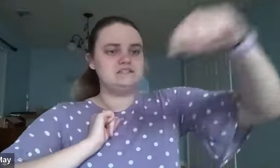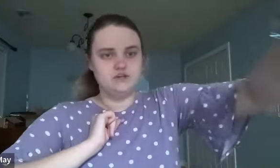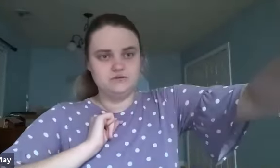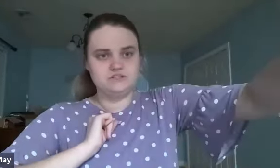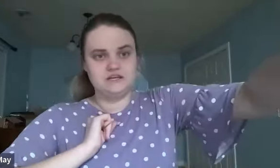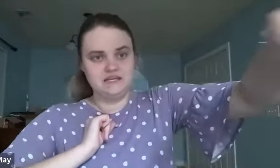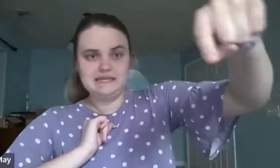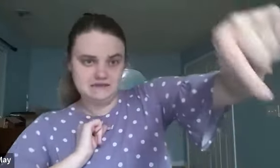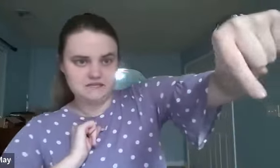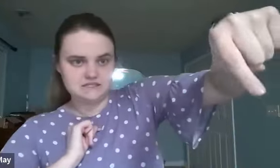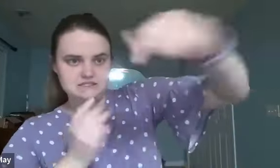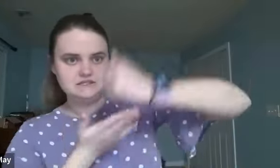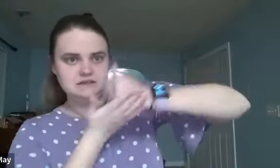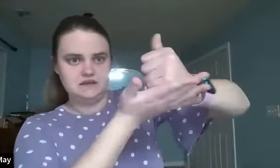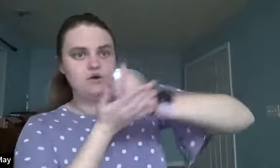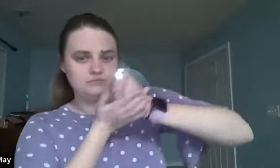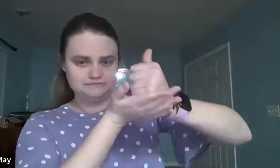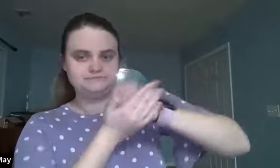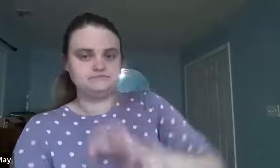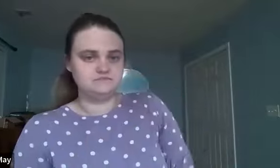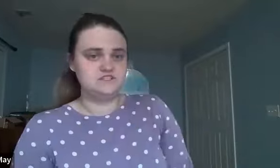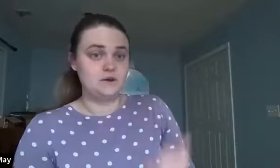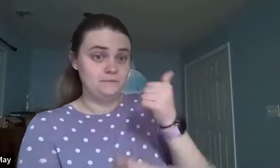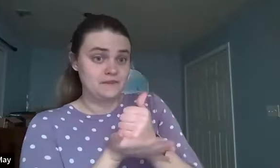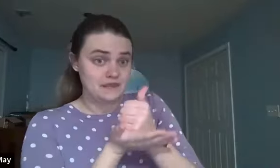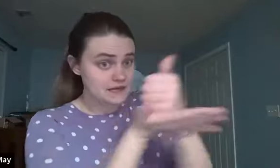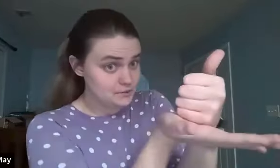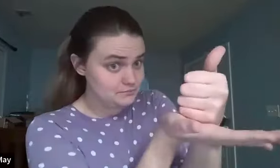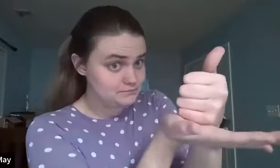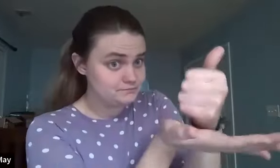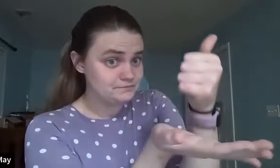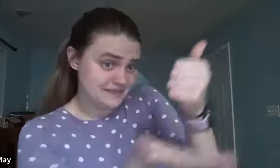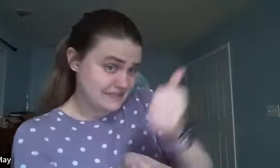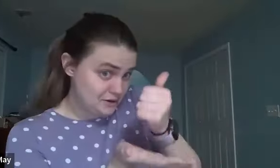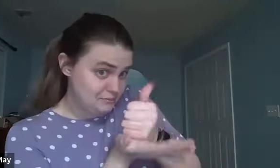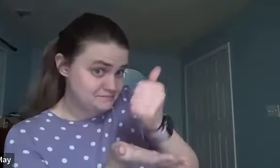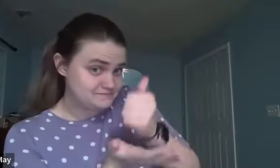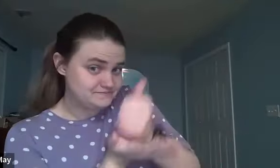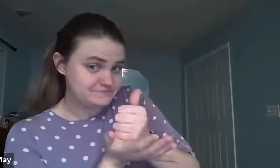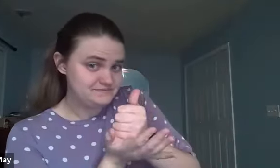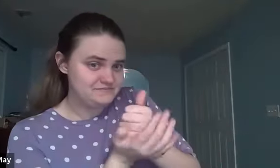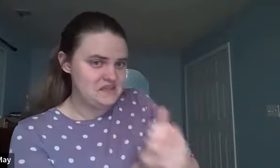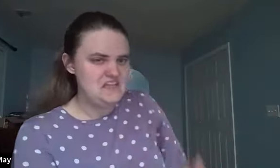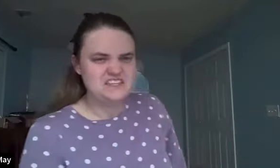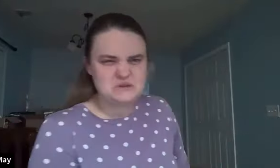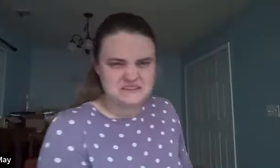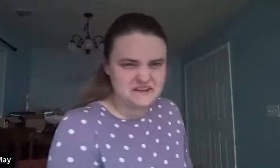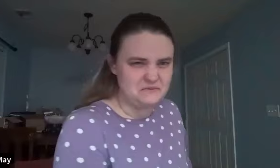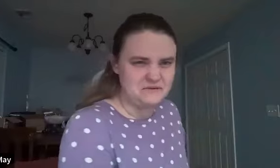to who's going to give it the help. So can I help? Need help? That's always a fun one when